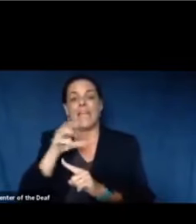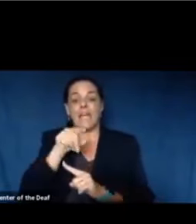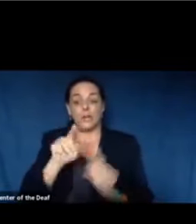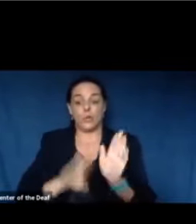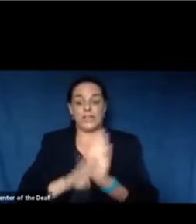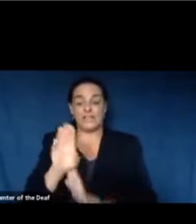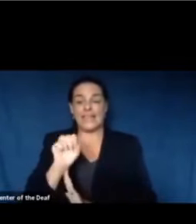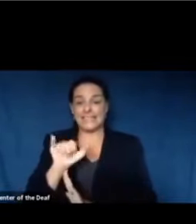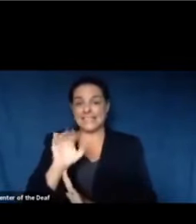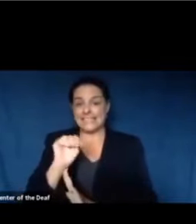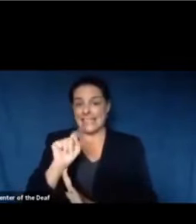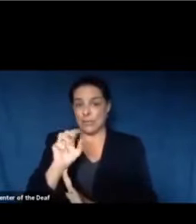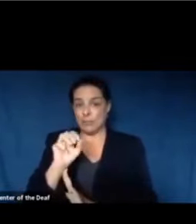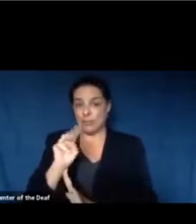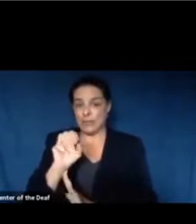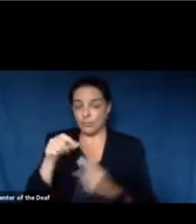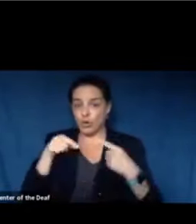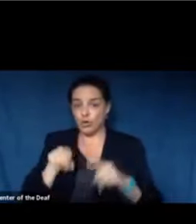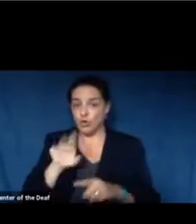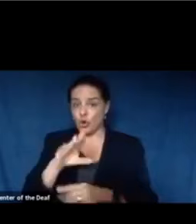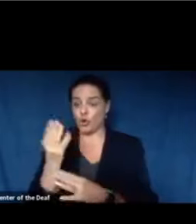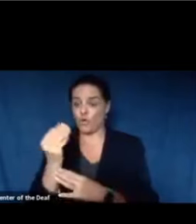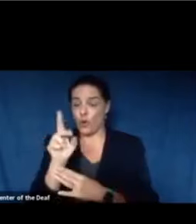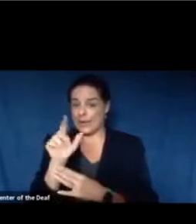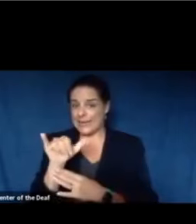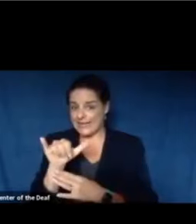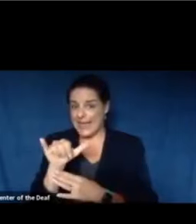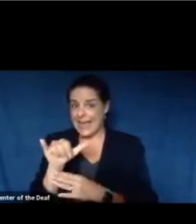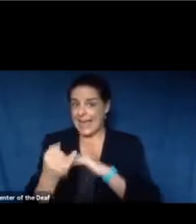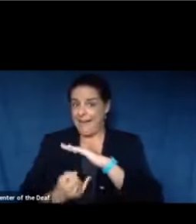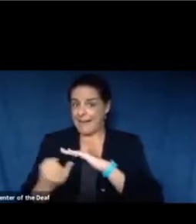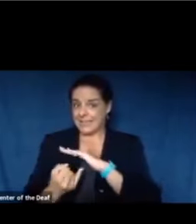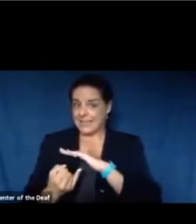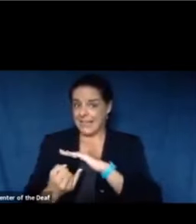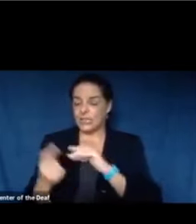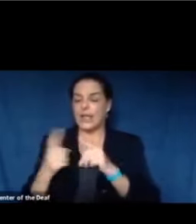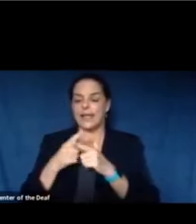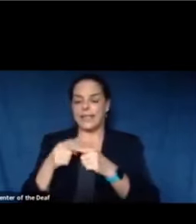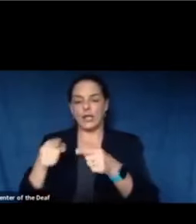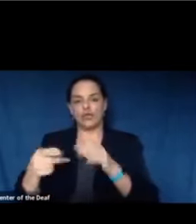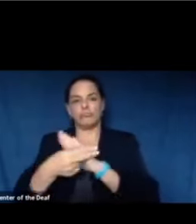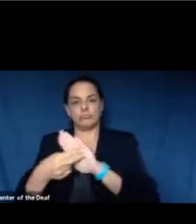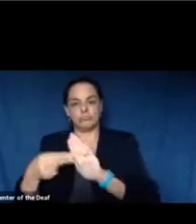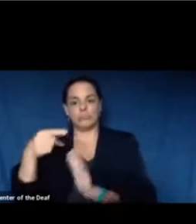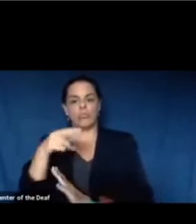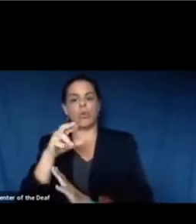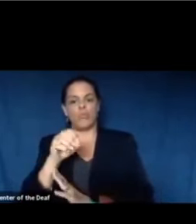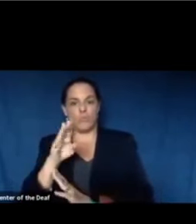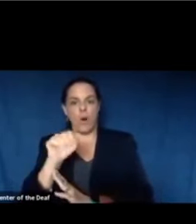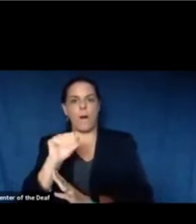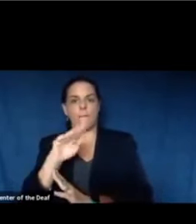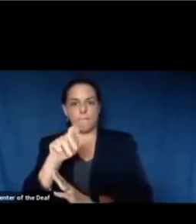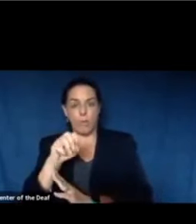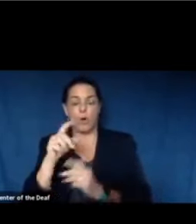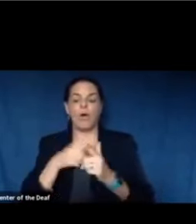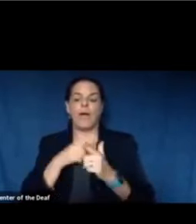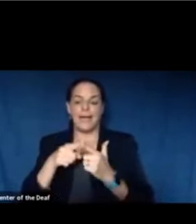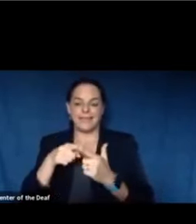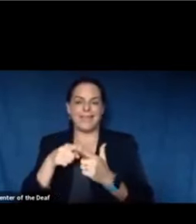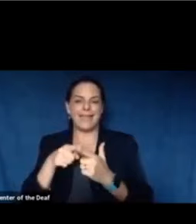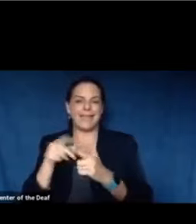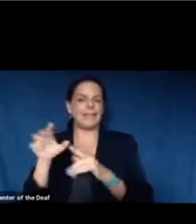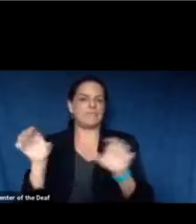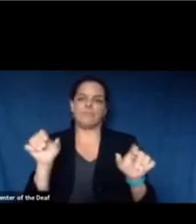COVID symptoms during your 14 days, you're treated, classified as a probable case and then treated like a case. And we